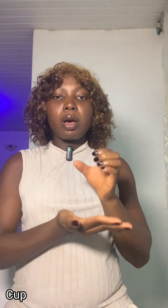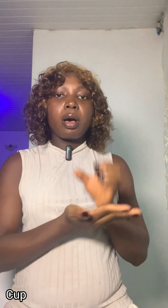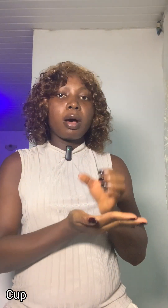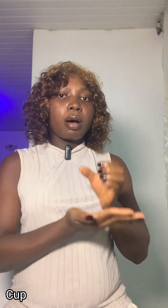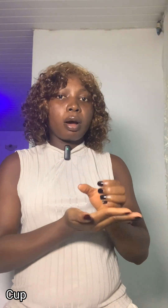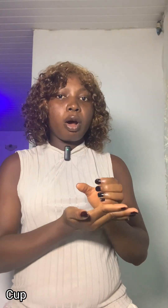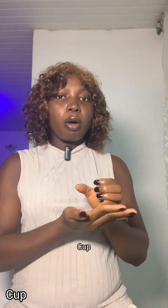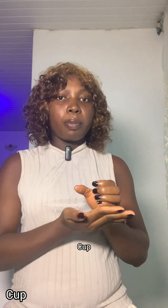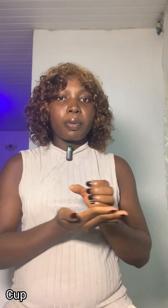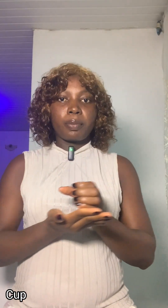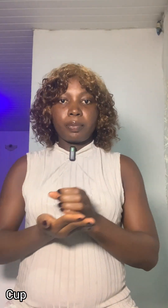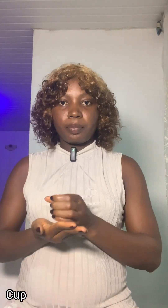Cup.